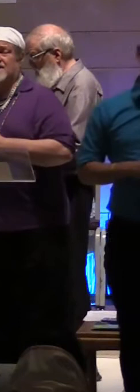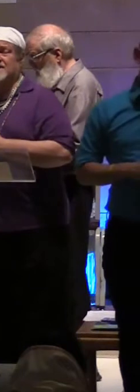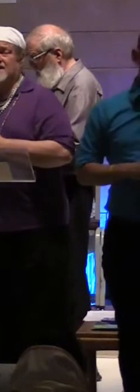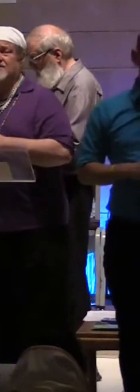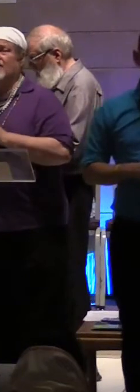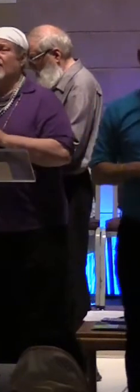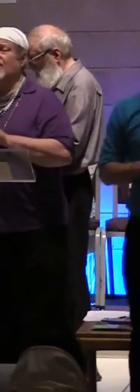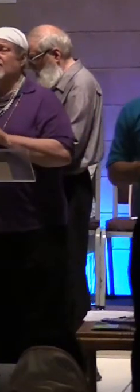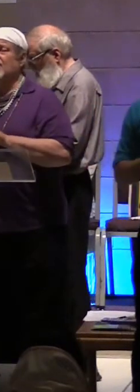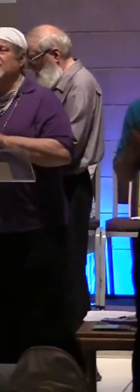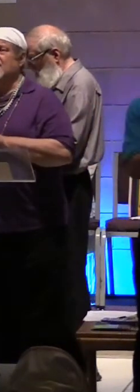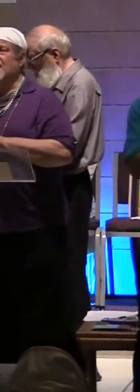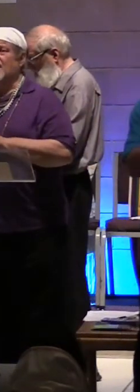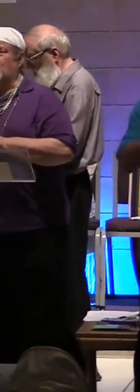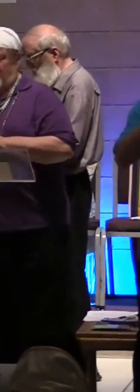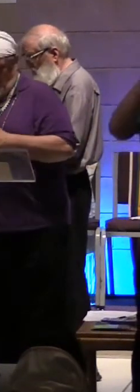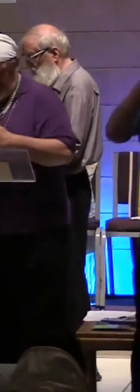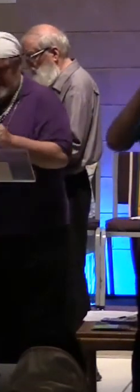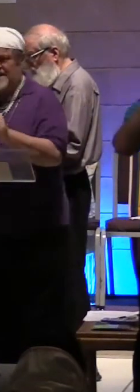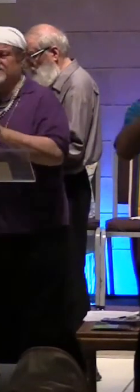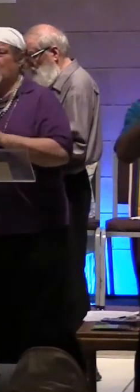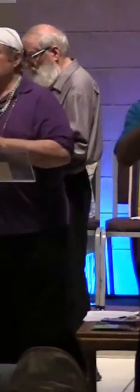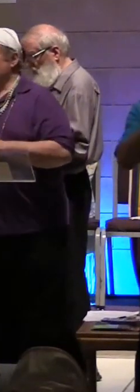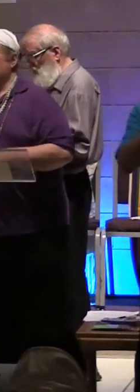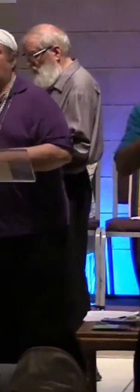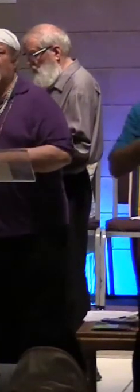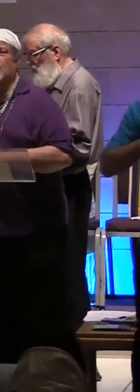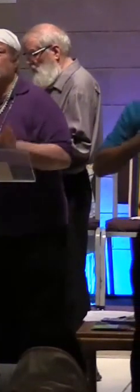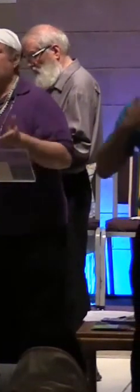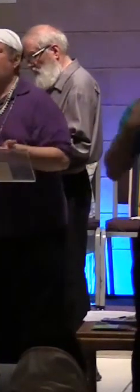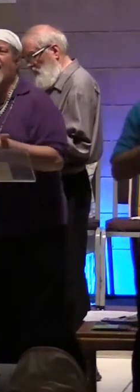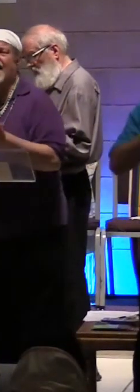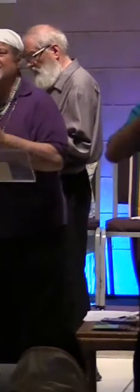Brothers and sisters, sister,